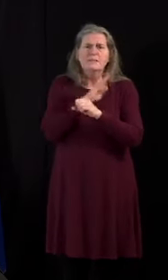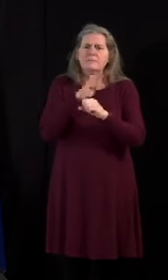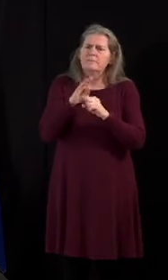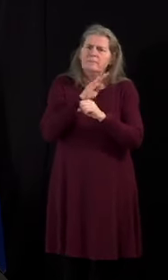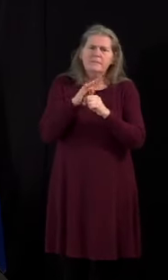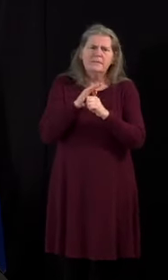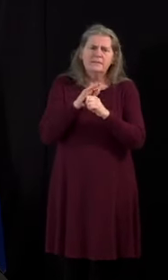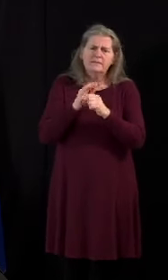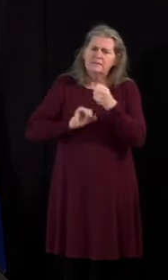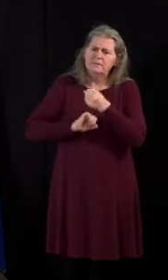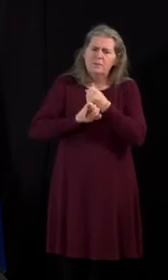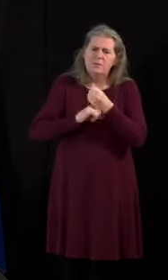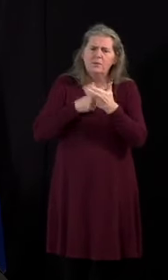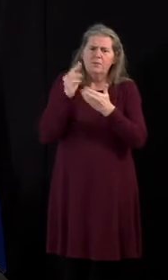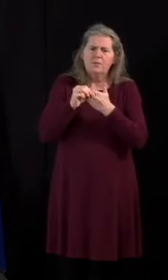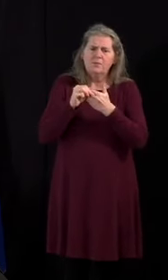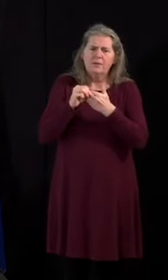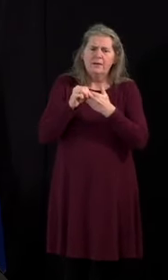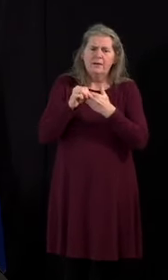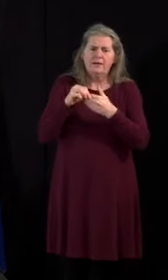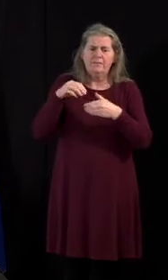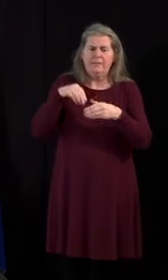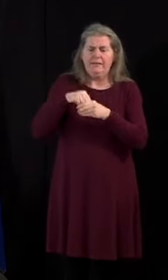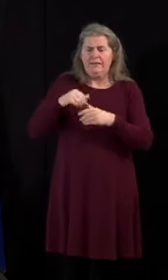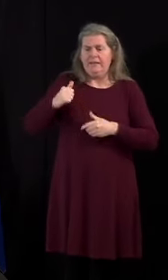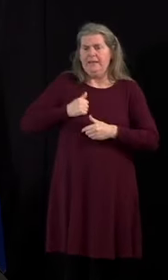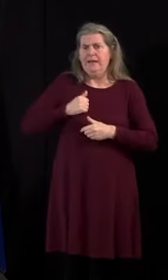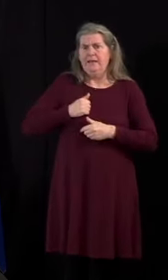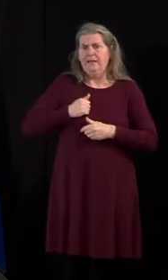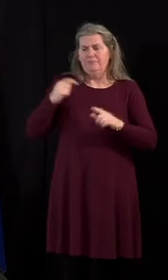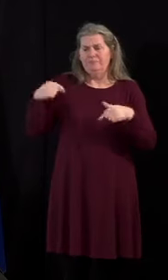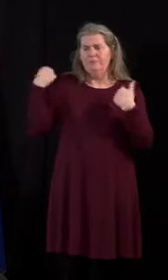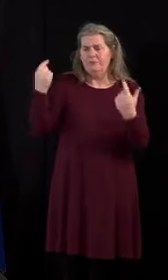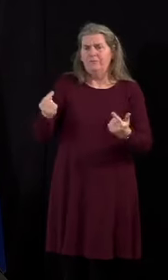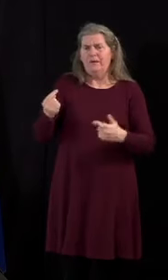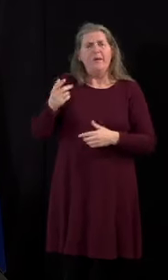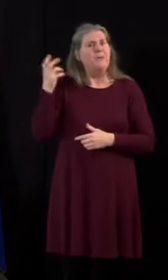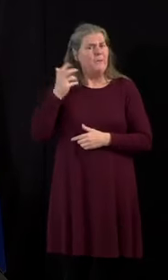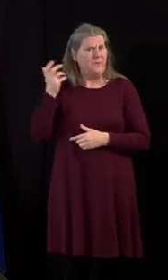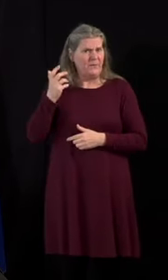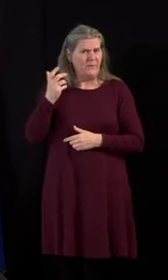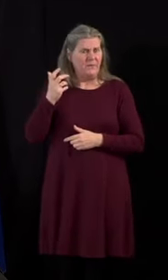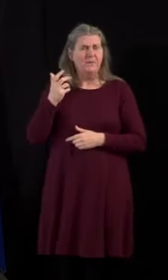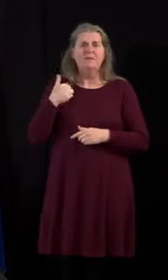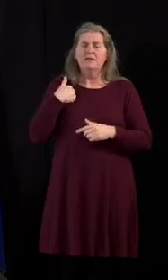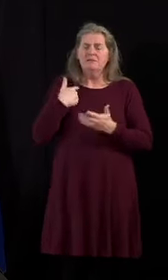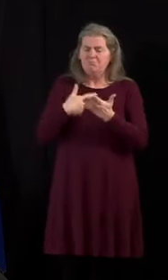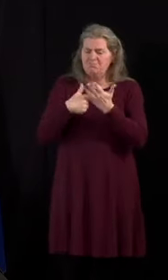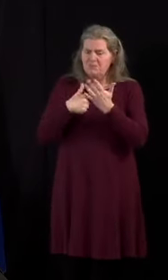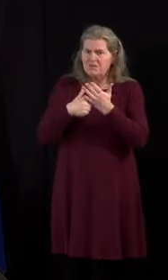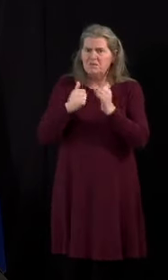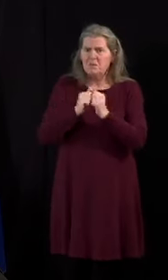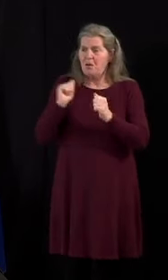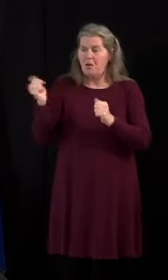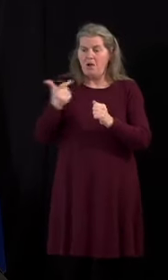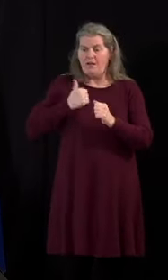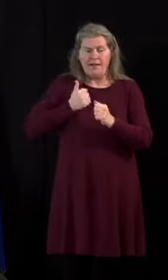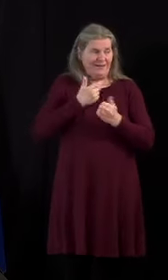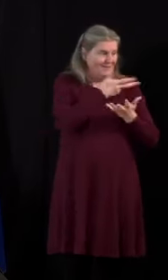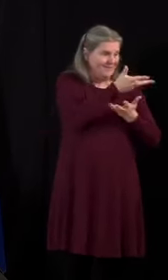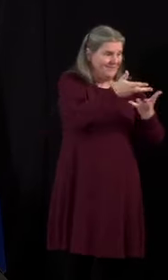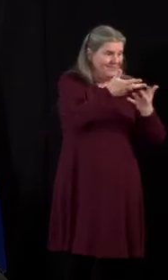program that I've seen in this country to date. I think that's important to understand. I'm speaking with all my colleagues across the country